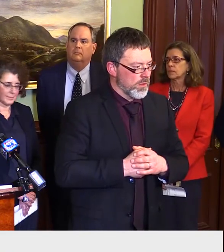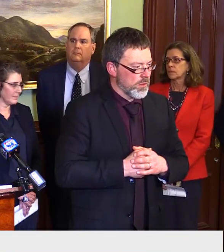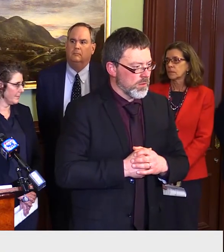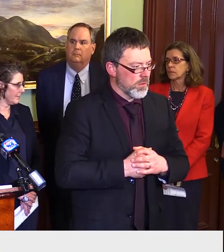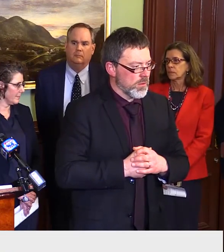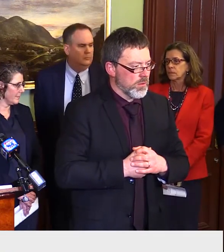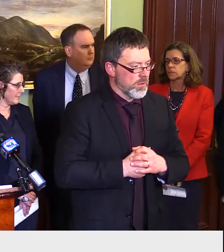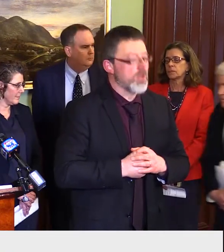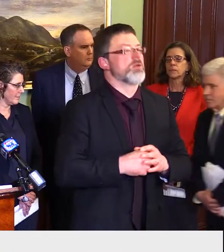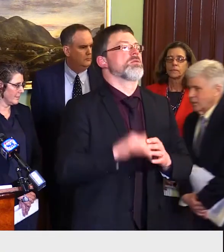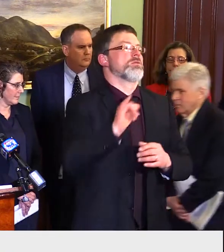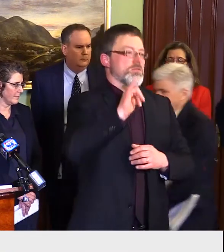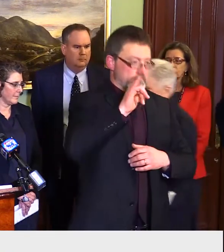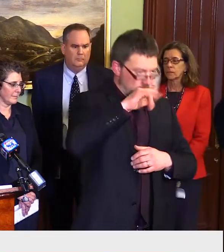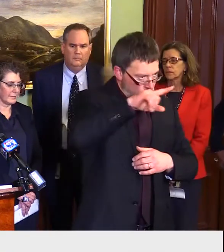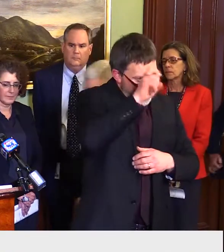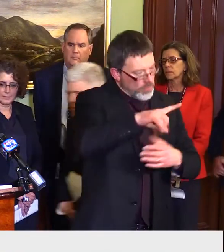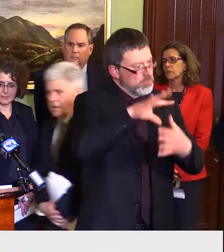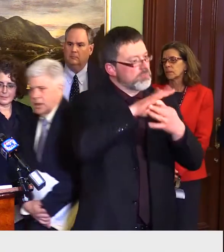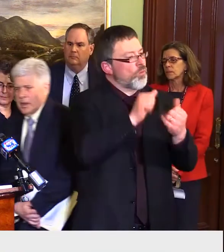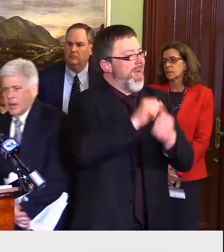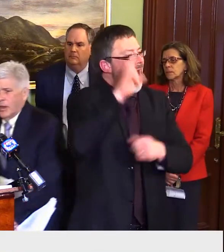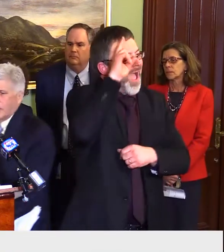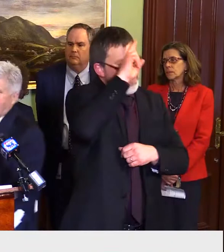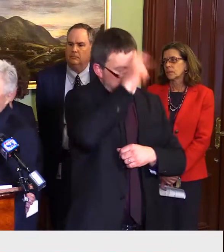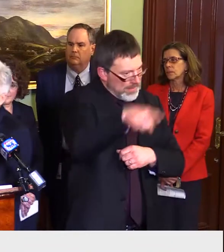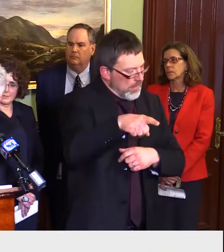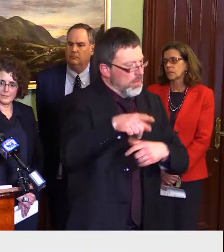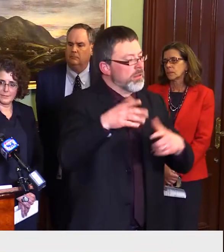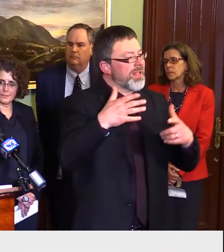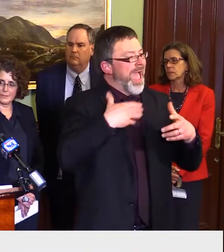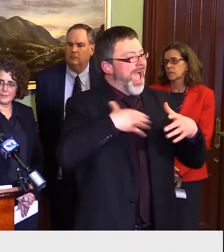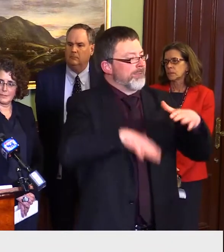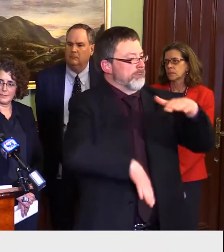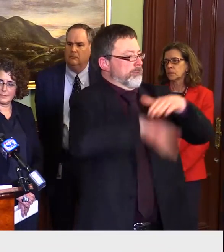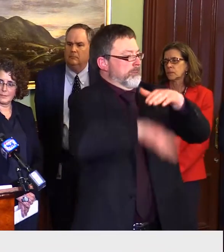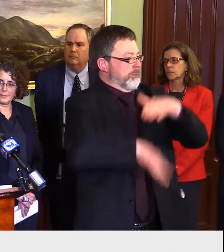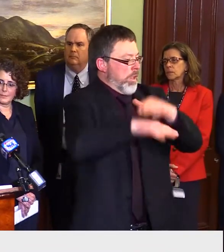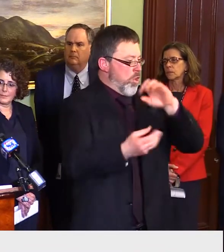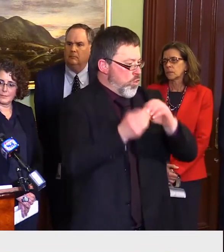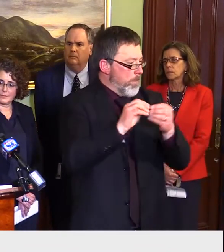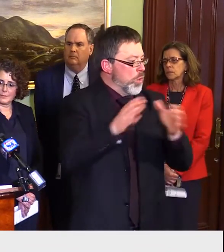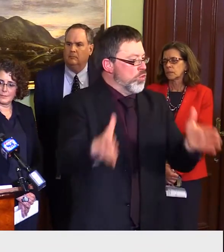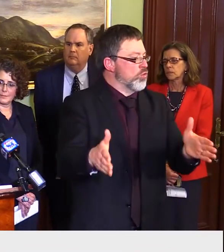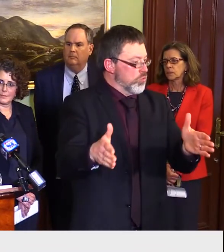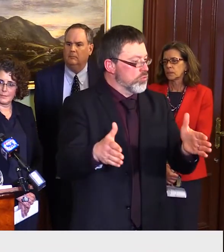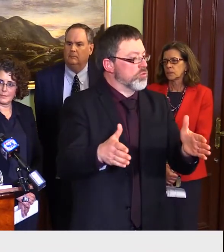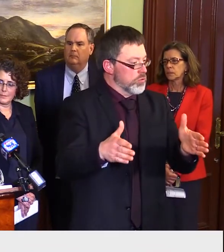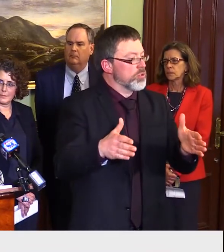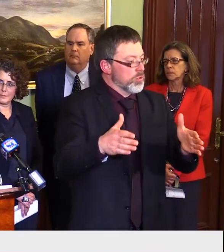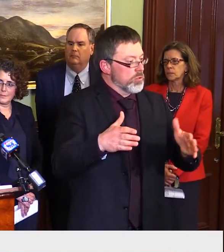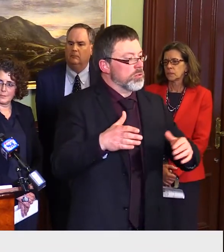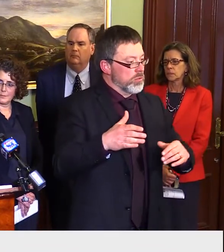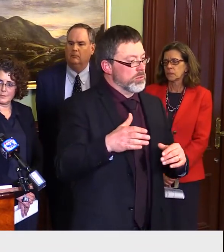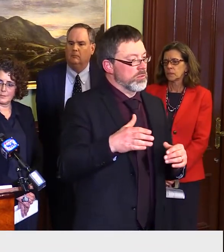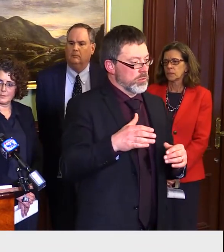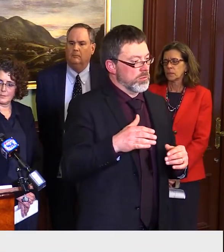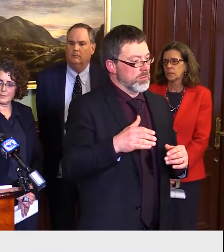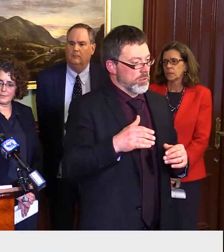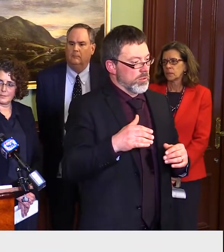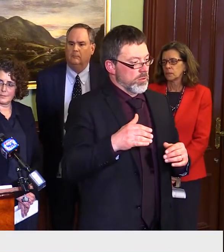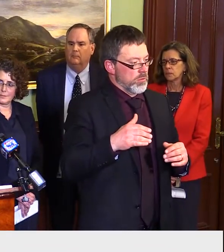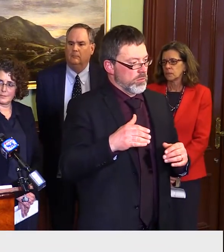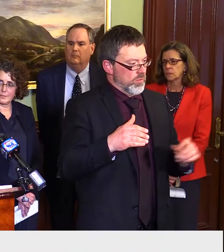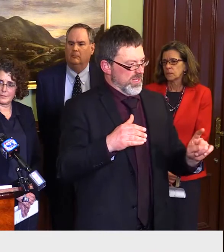can. Secretary Smith? Today we have 236 available beds that we could do surge